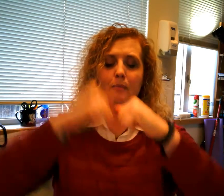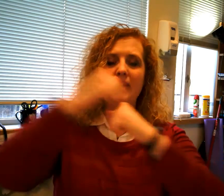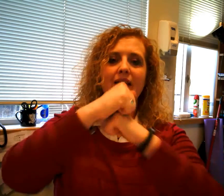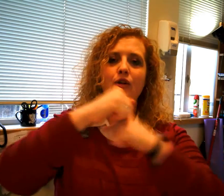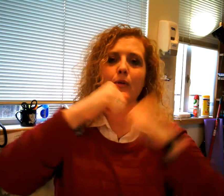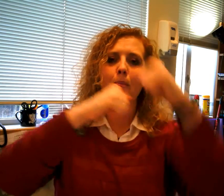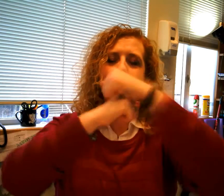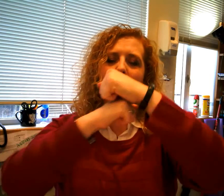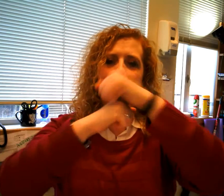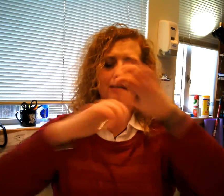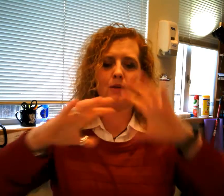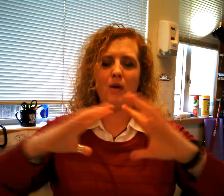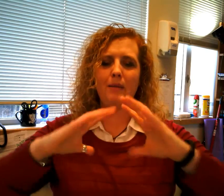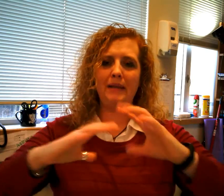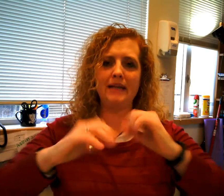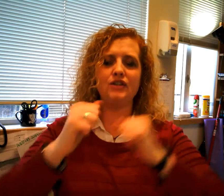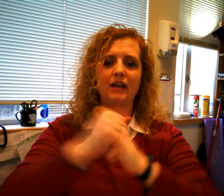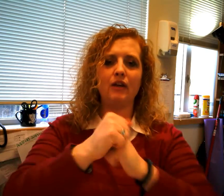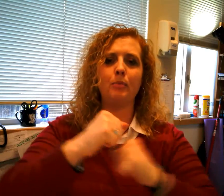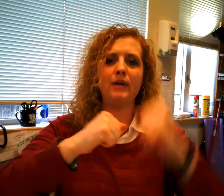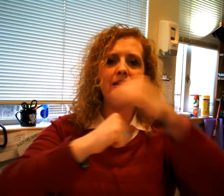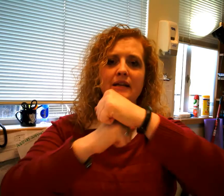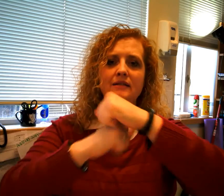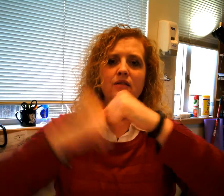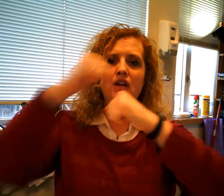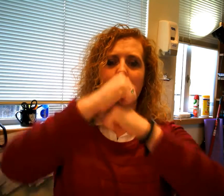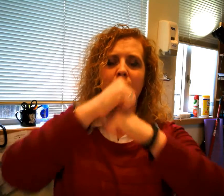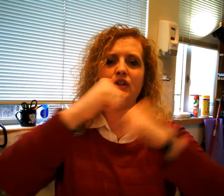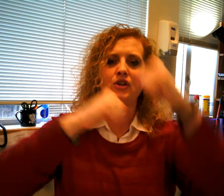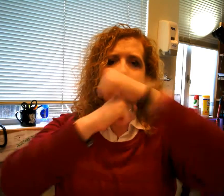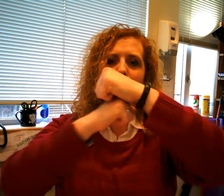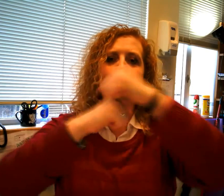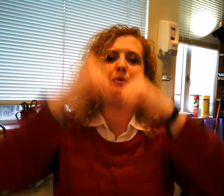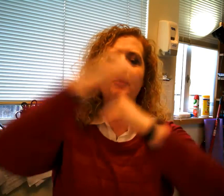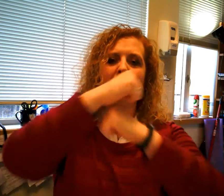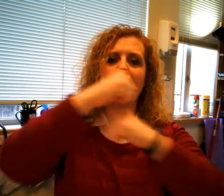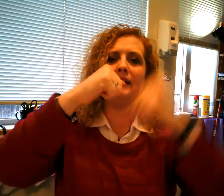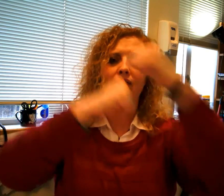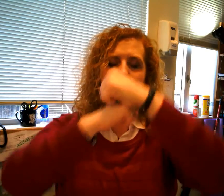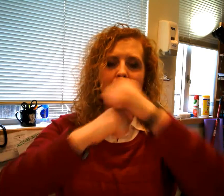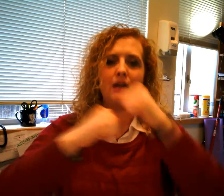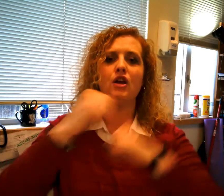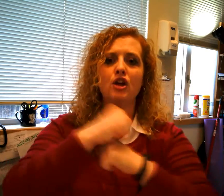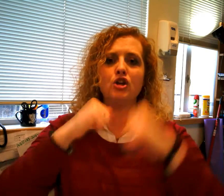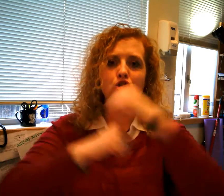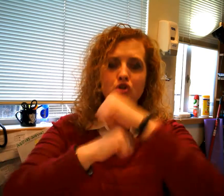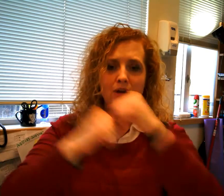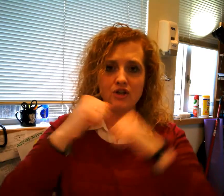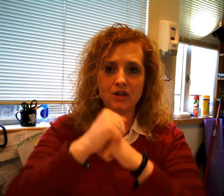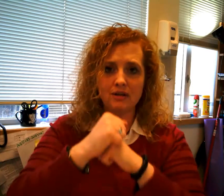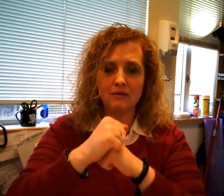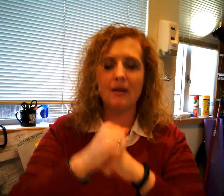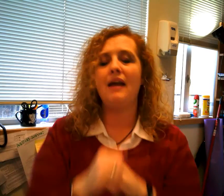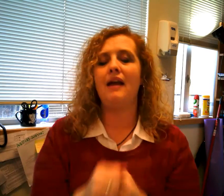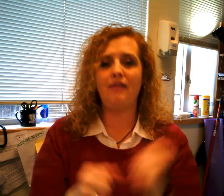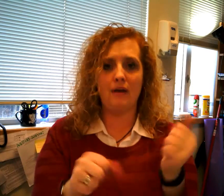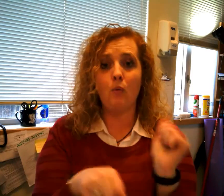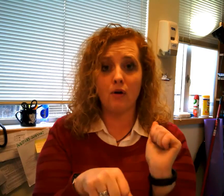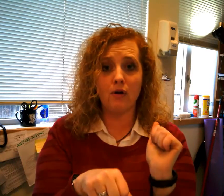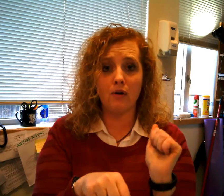like you're in one place, like you're putting things on top of each other. You're building something. Construction, and then worker would